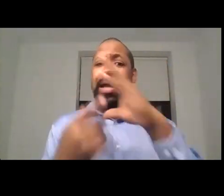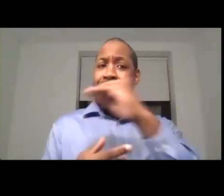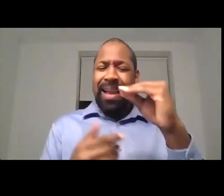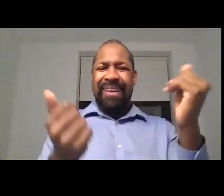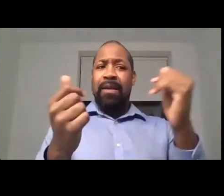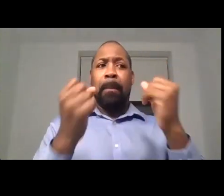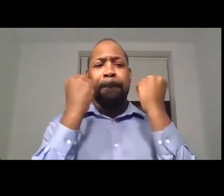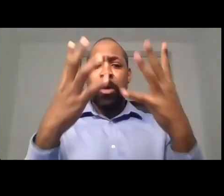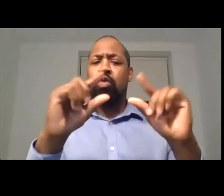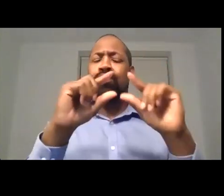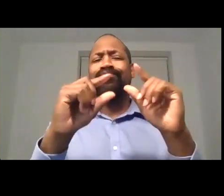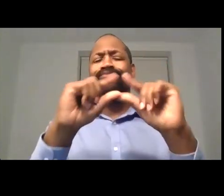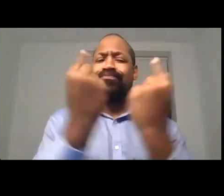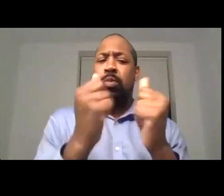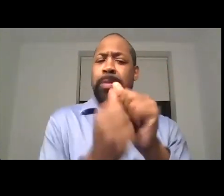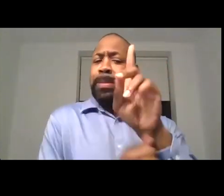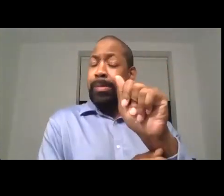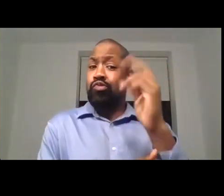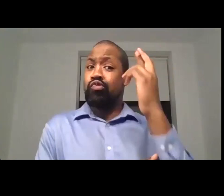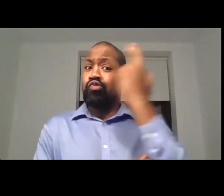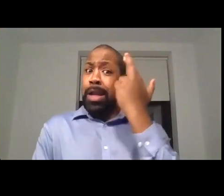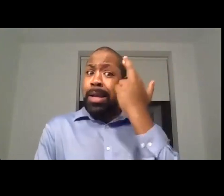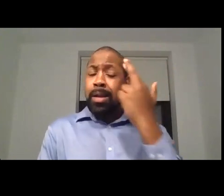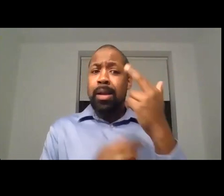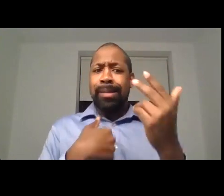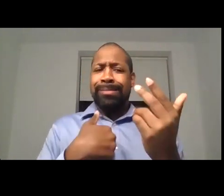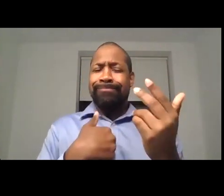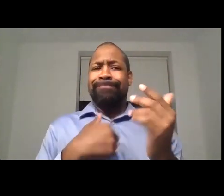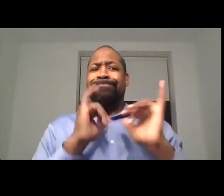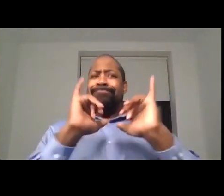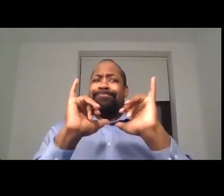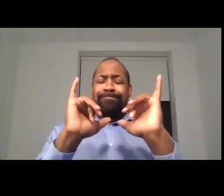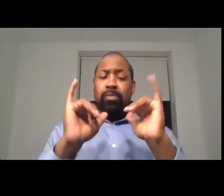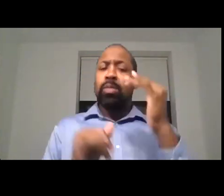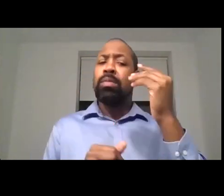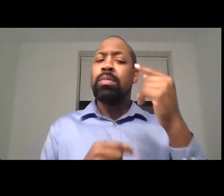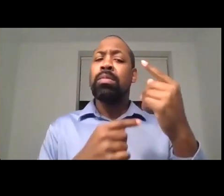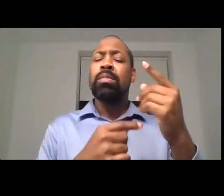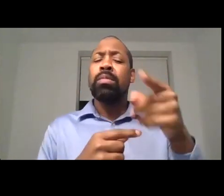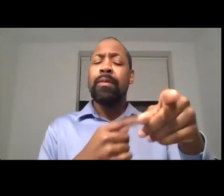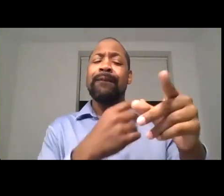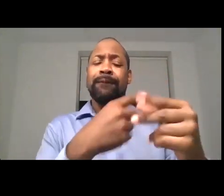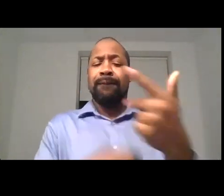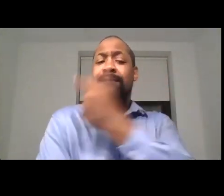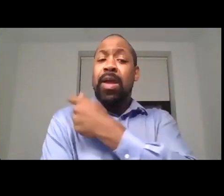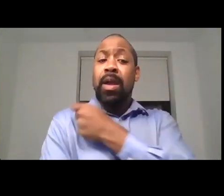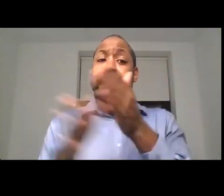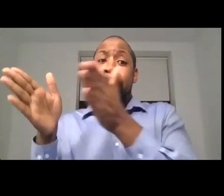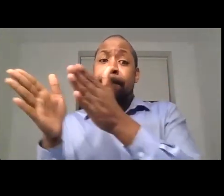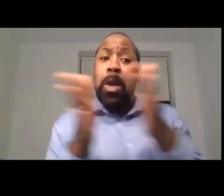and the governor's office, and there's many other groups, and